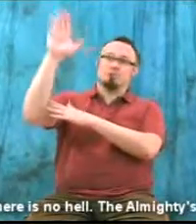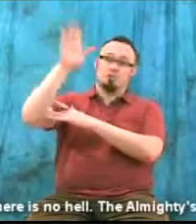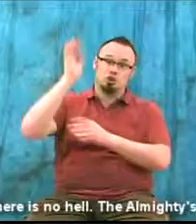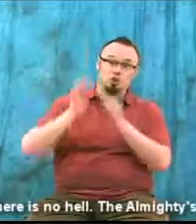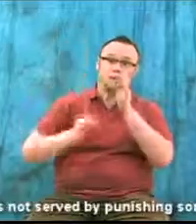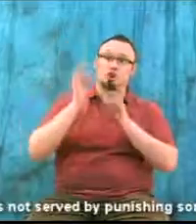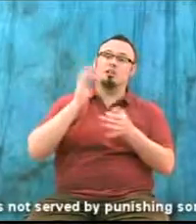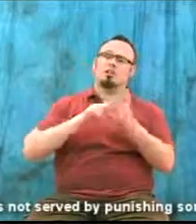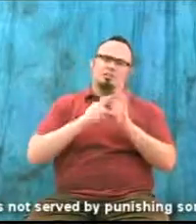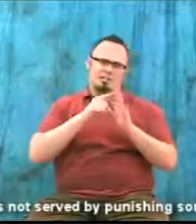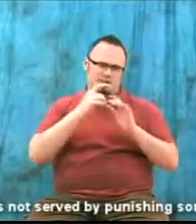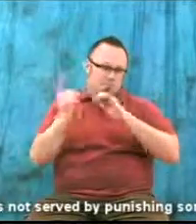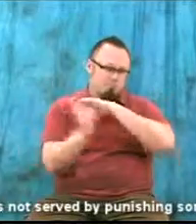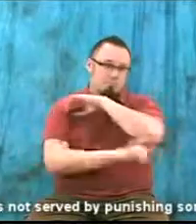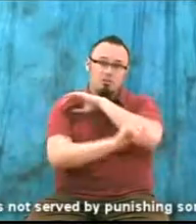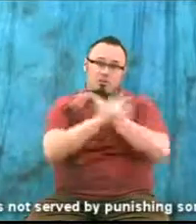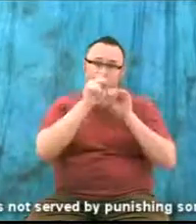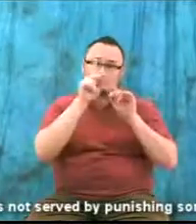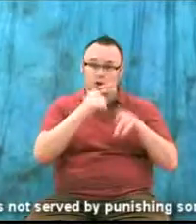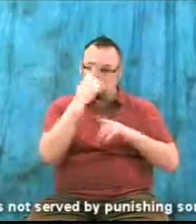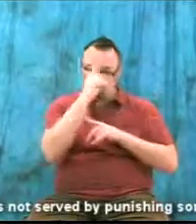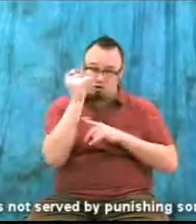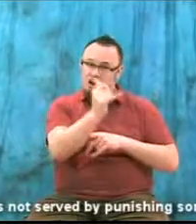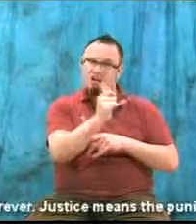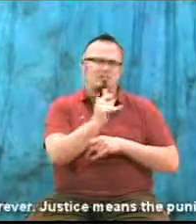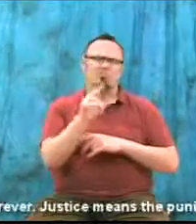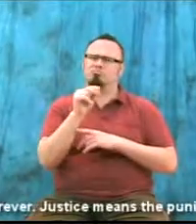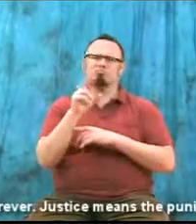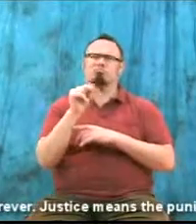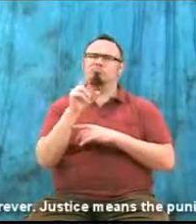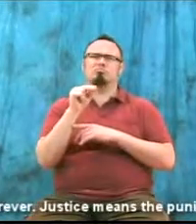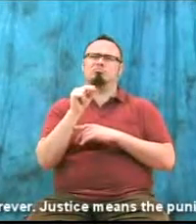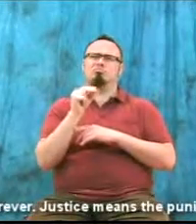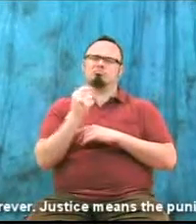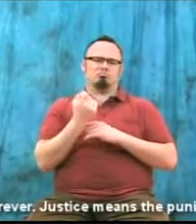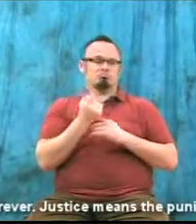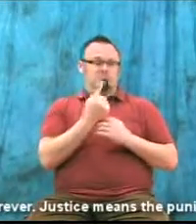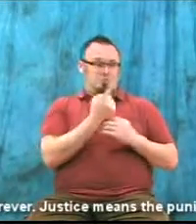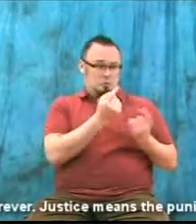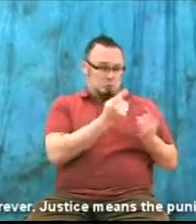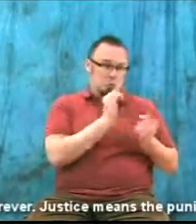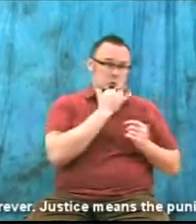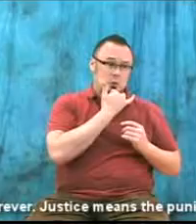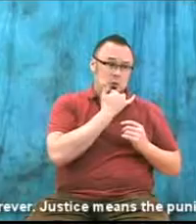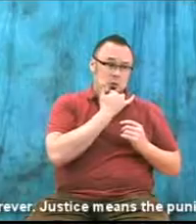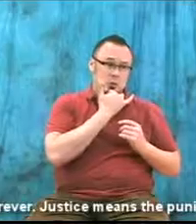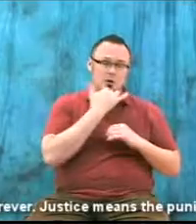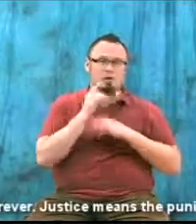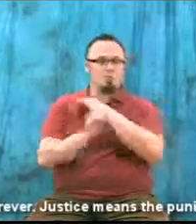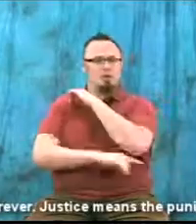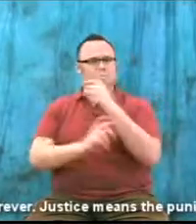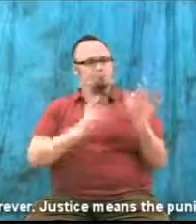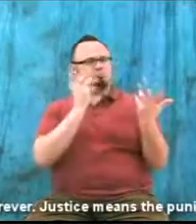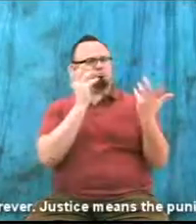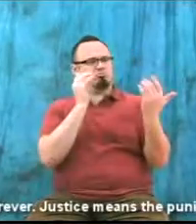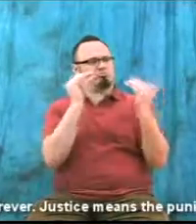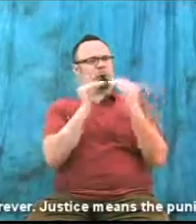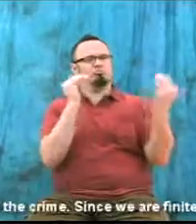not served by punishing someone forever. Justice means the punishment fits the crime. Since we are finite,